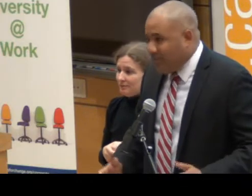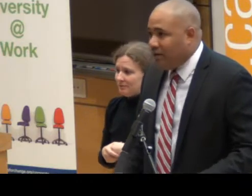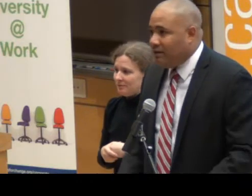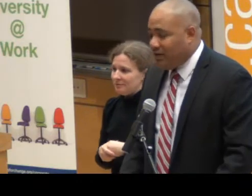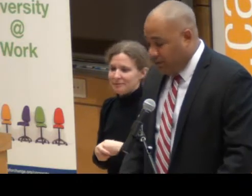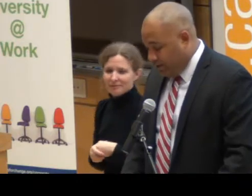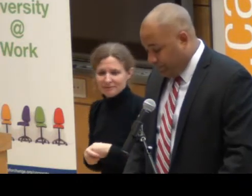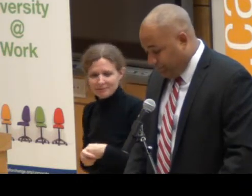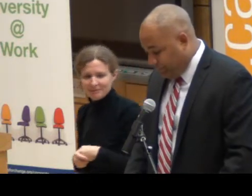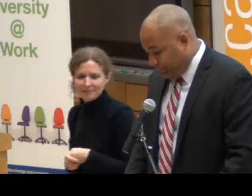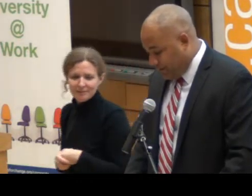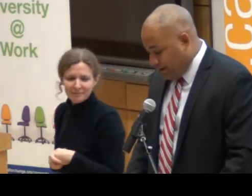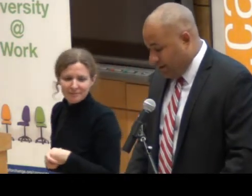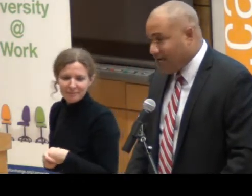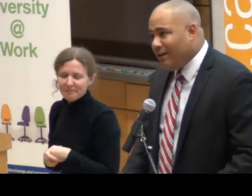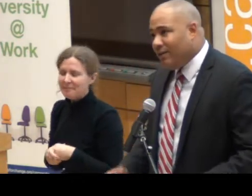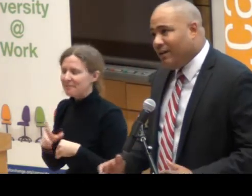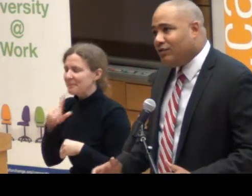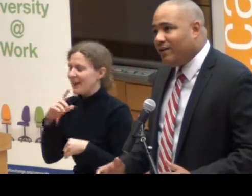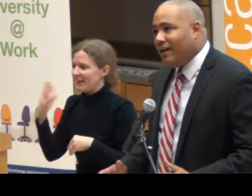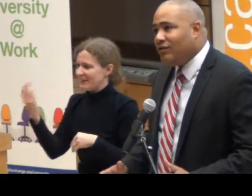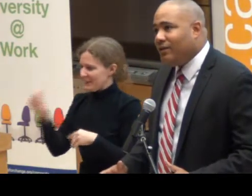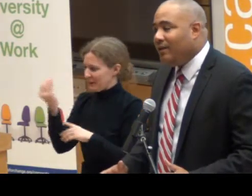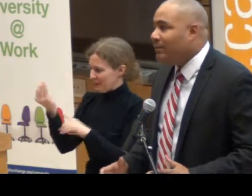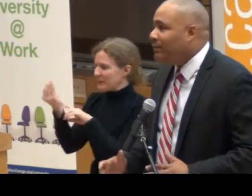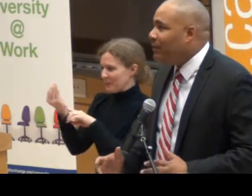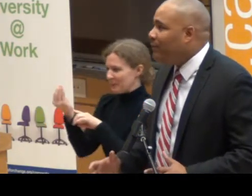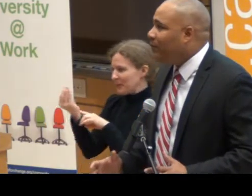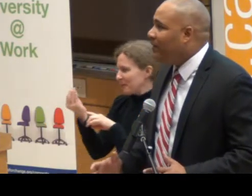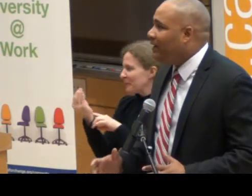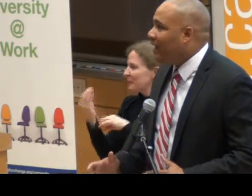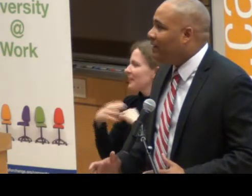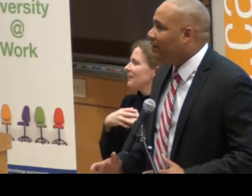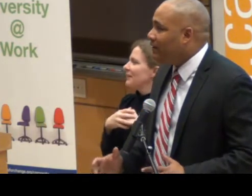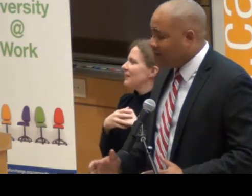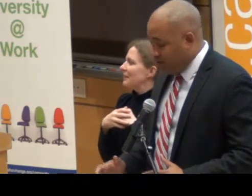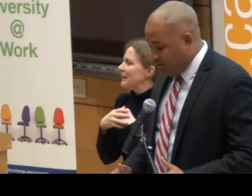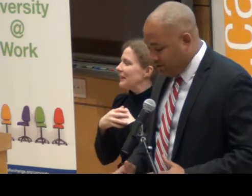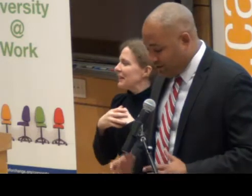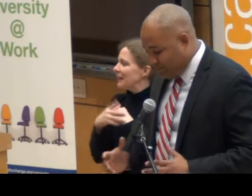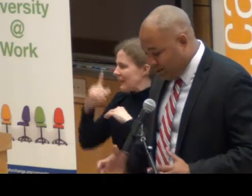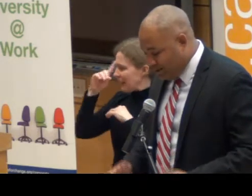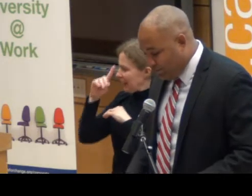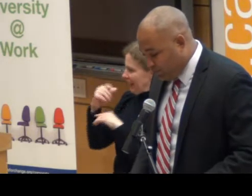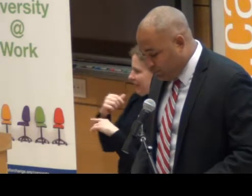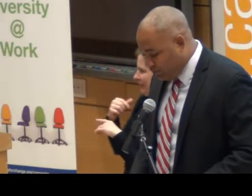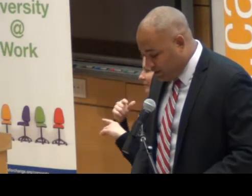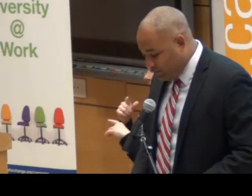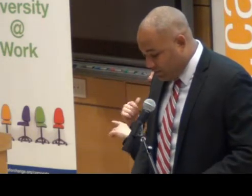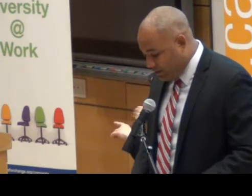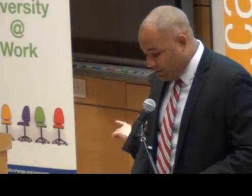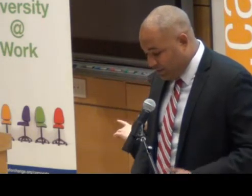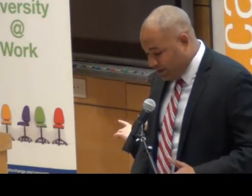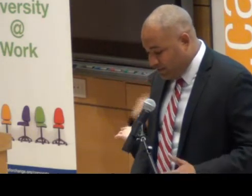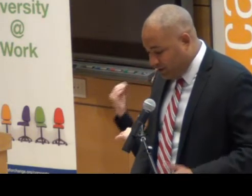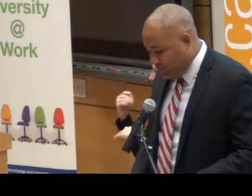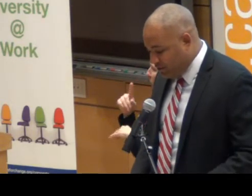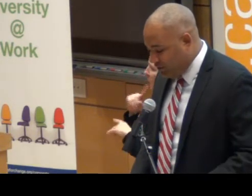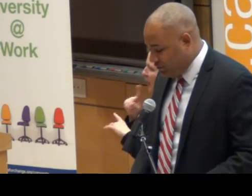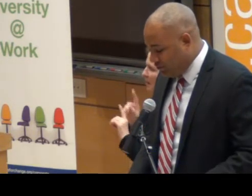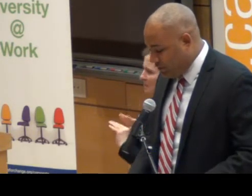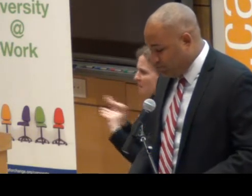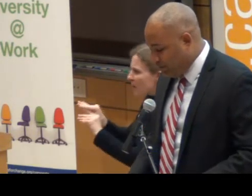we think about Ontario. You know, internationally, people look at Canada. Ontario is a beacon of hope, trust, freedom, a place